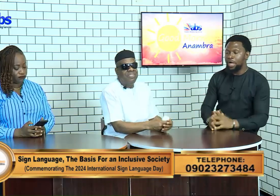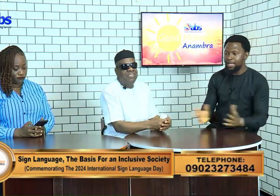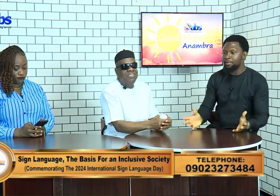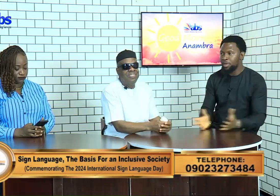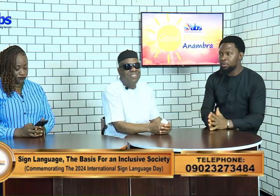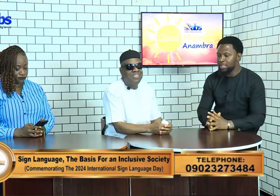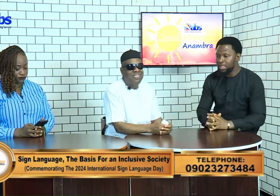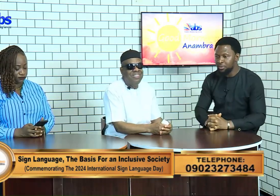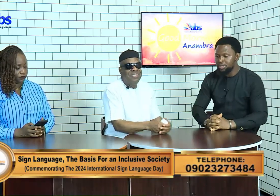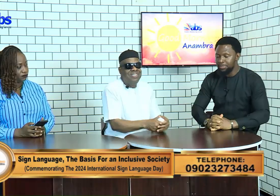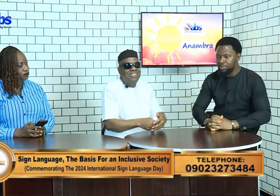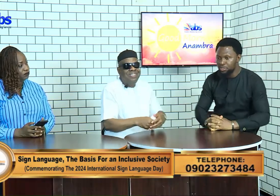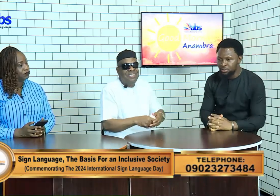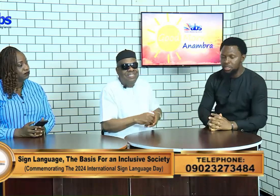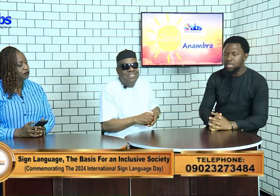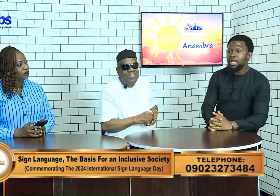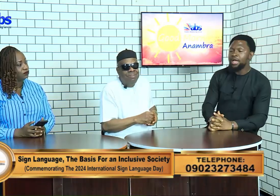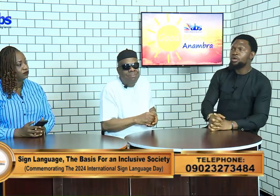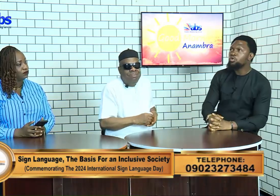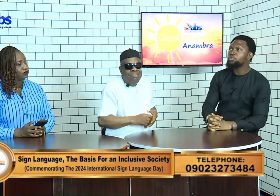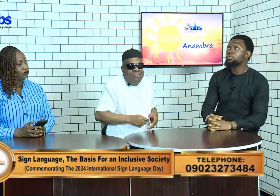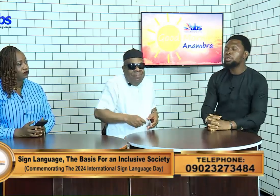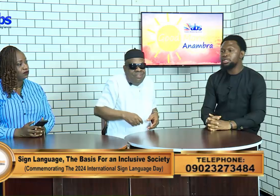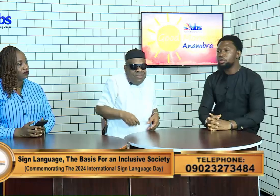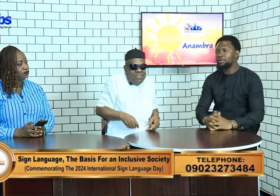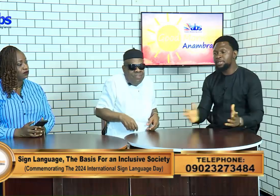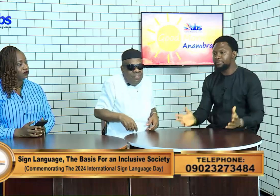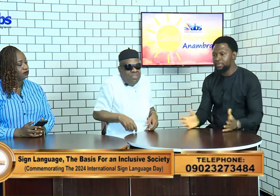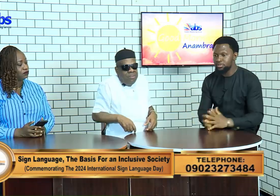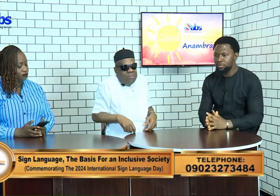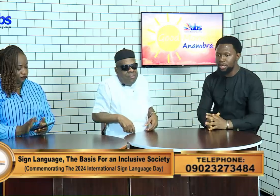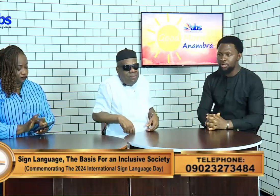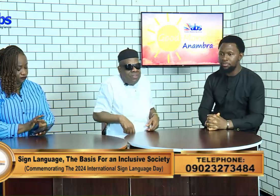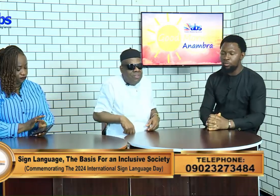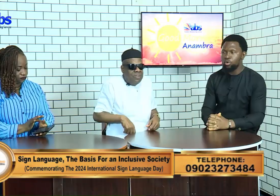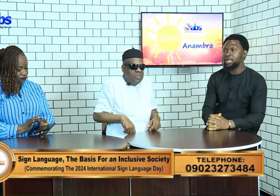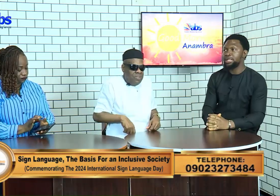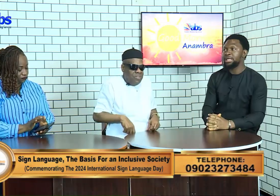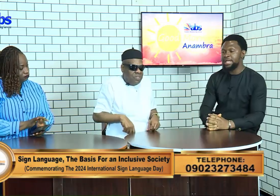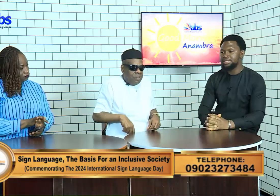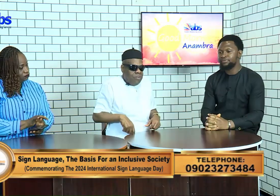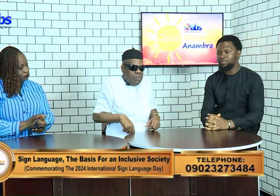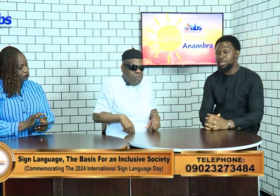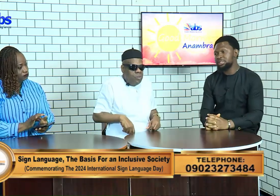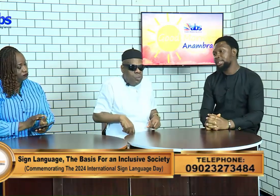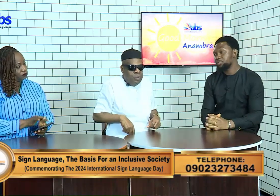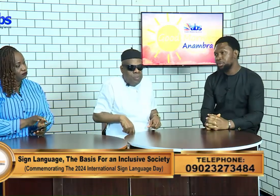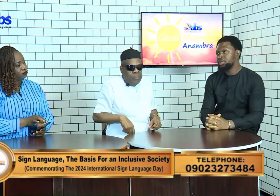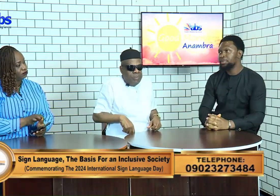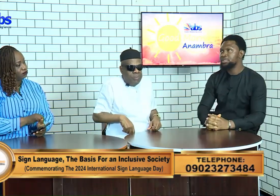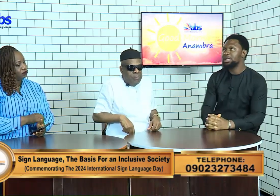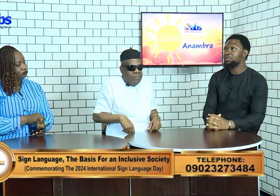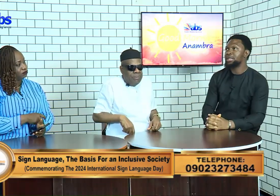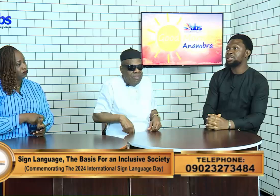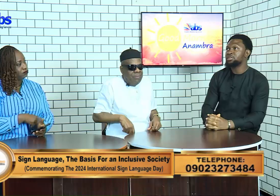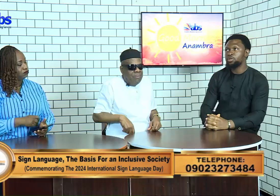how I came about with sign language interpretation. And also, there's a lot of benefits that one can get from learning sign language. I